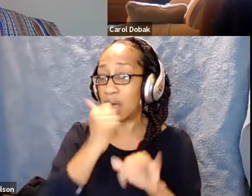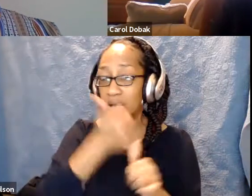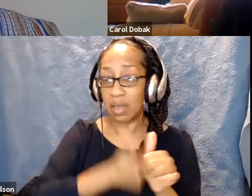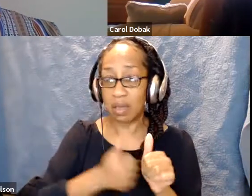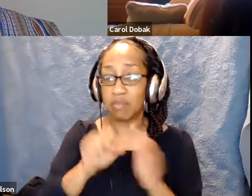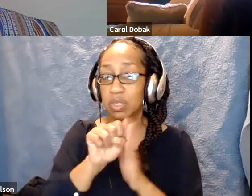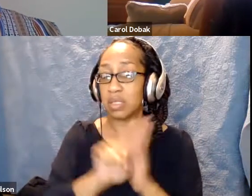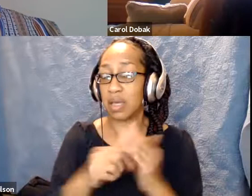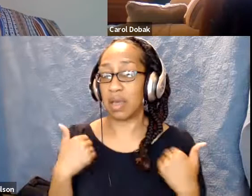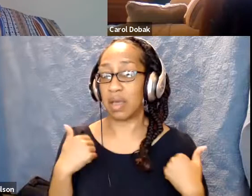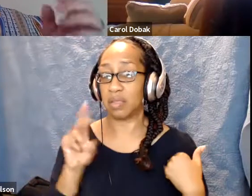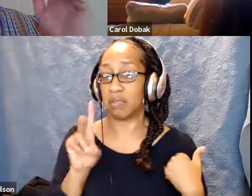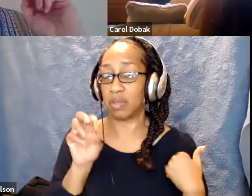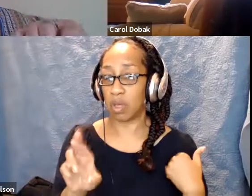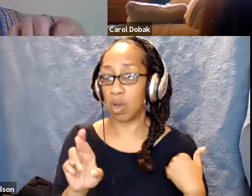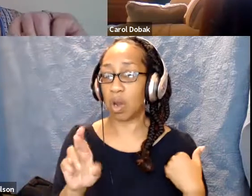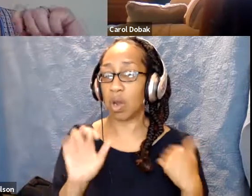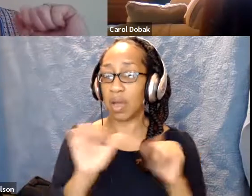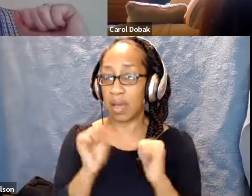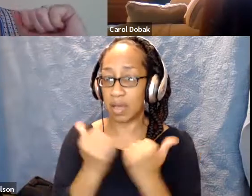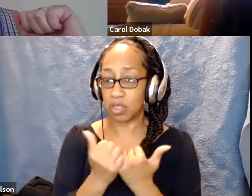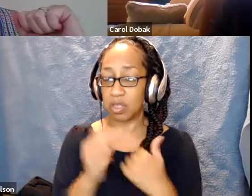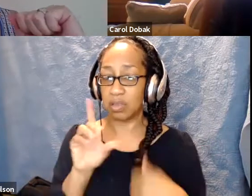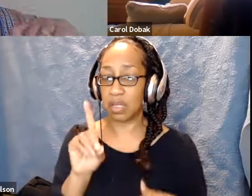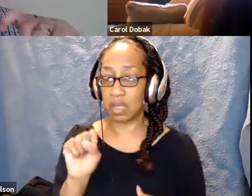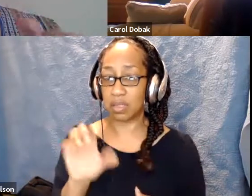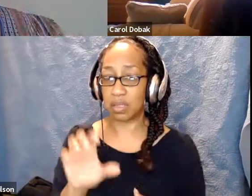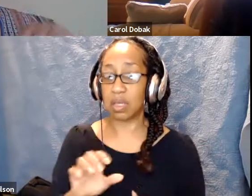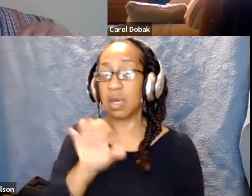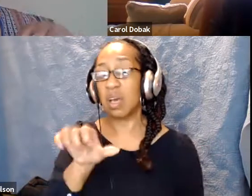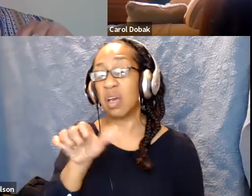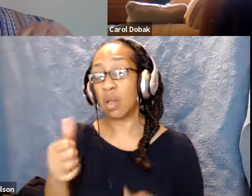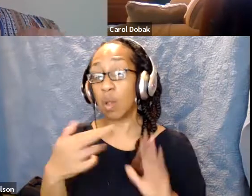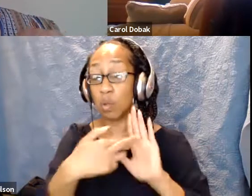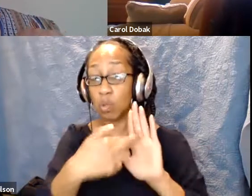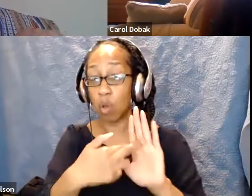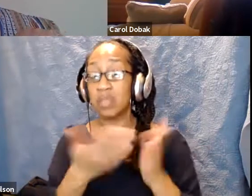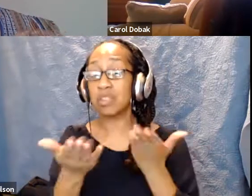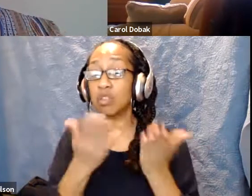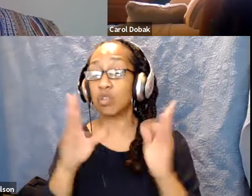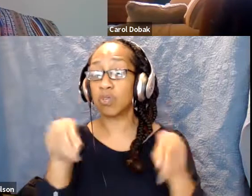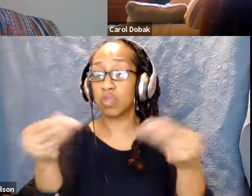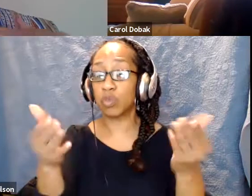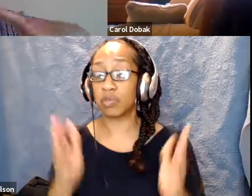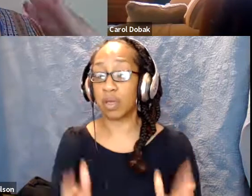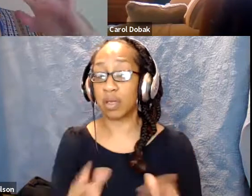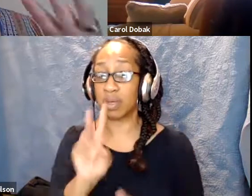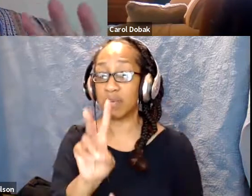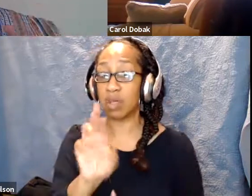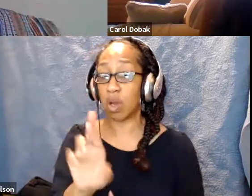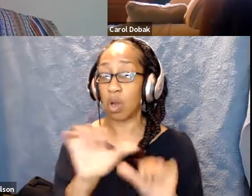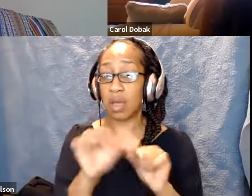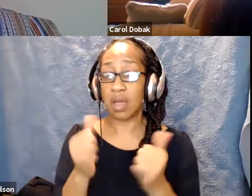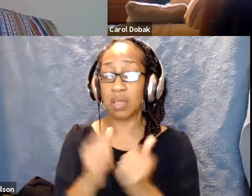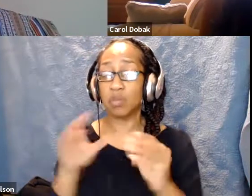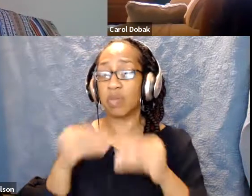agency as its DSE. The other role of the VR agency is as a service provider, and VR agencies provide a wealth